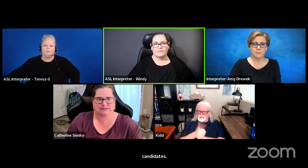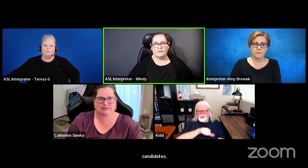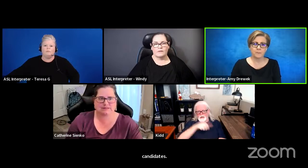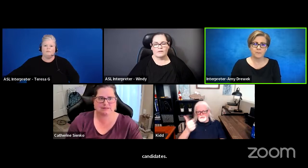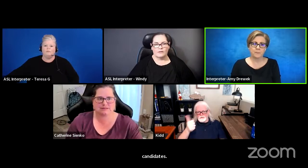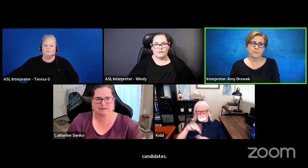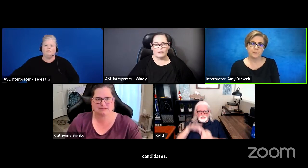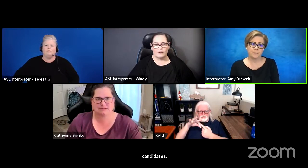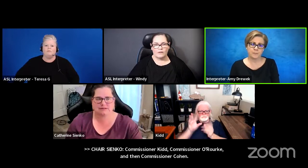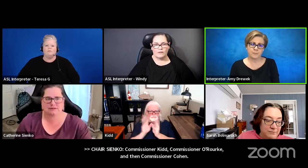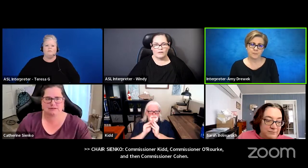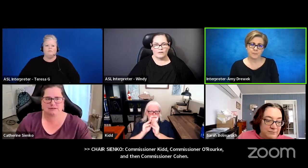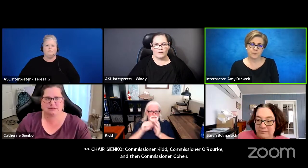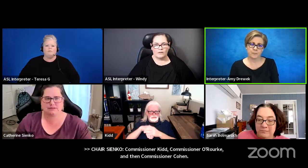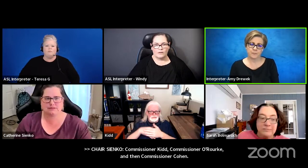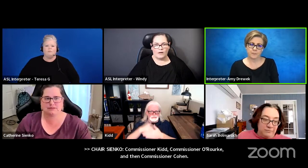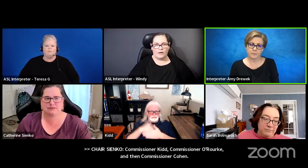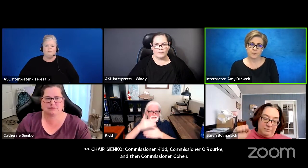No.